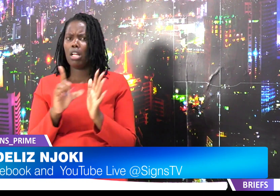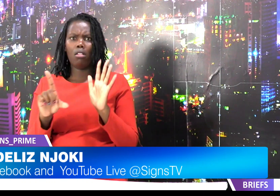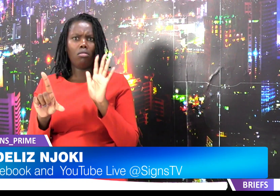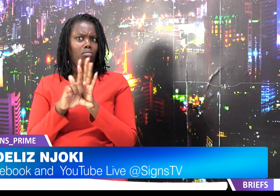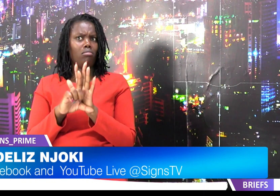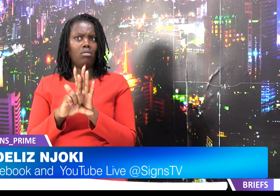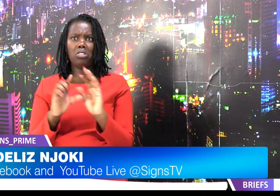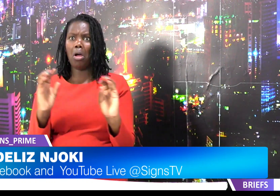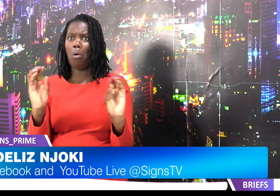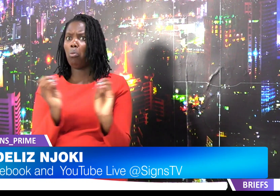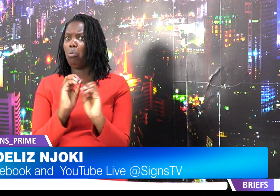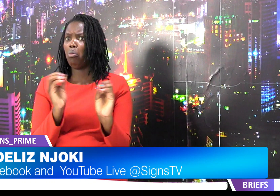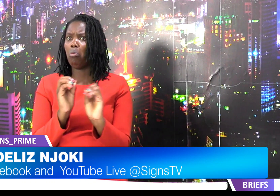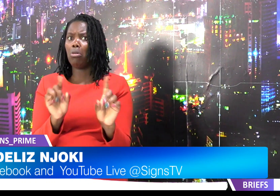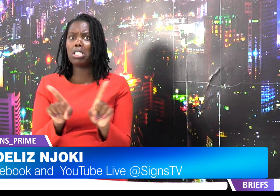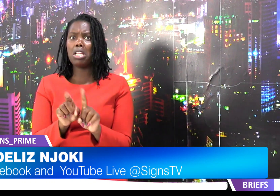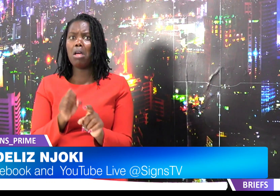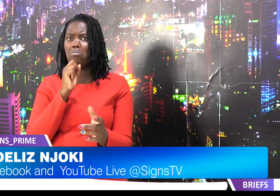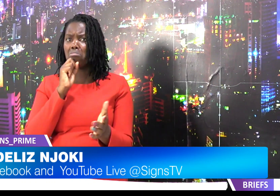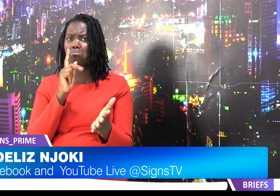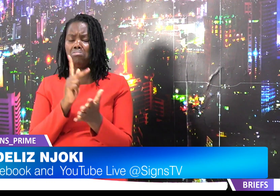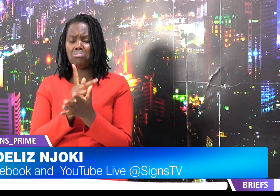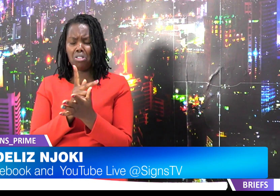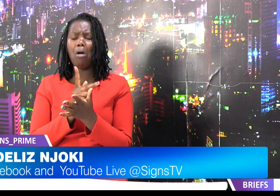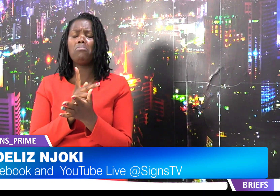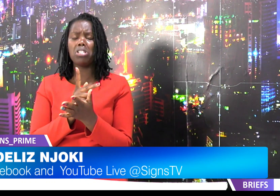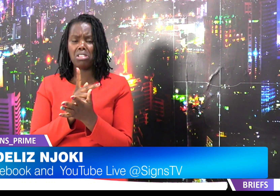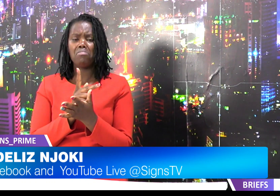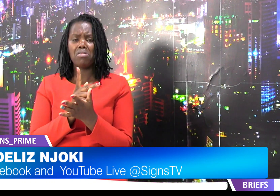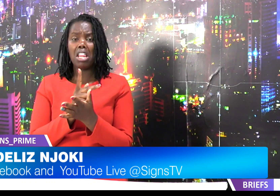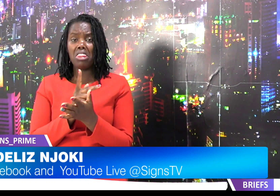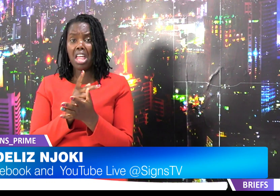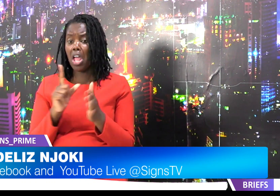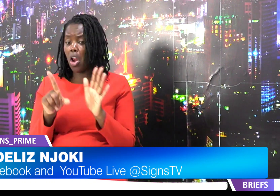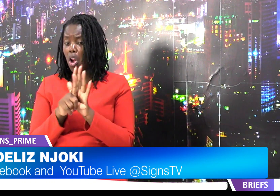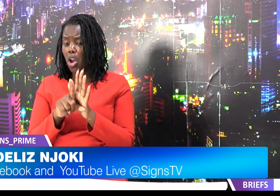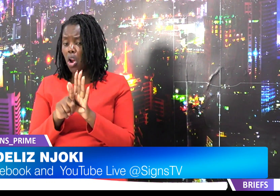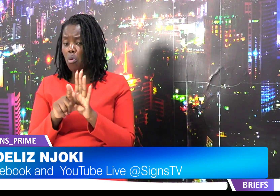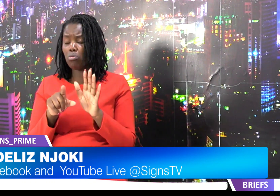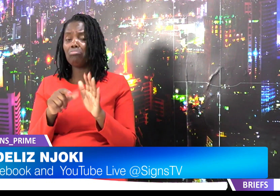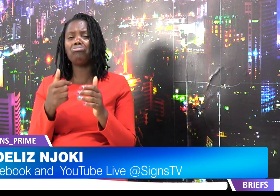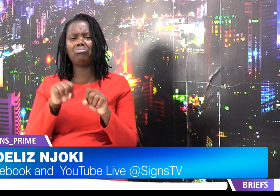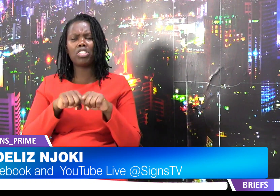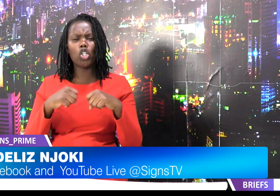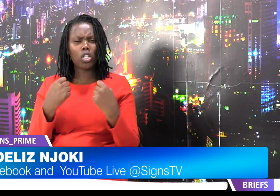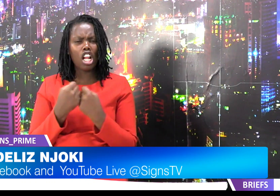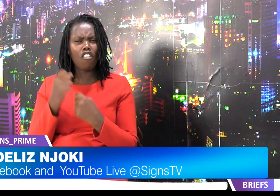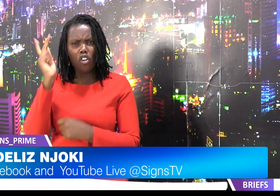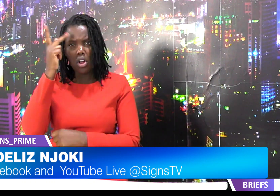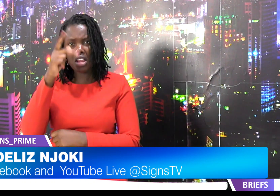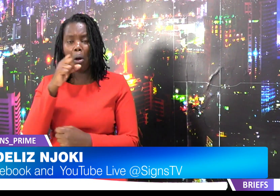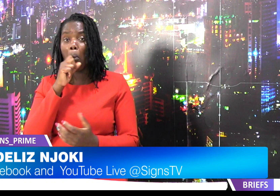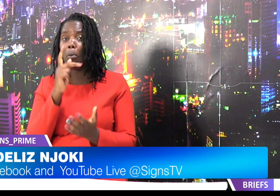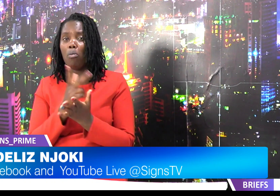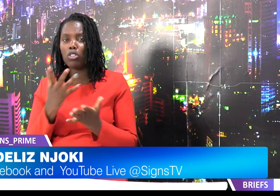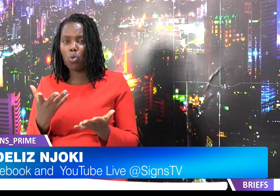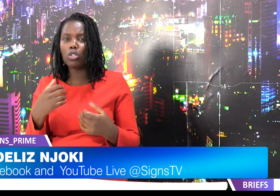October 18th after it was discovered that he is not a rape